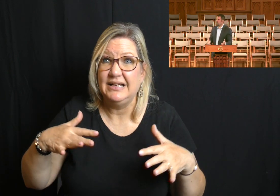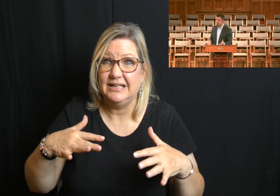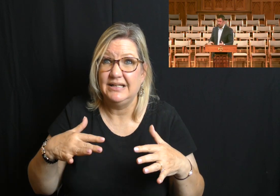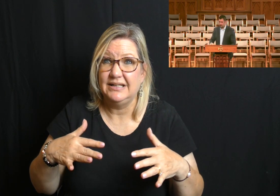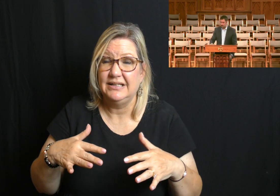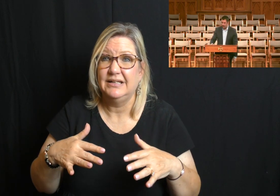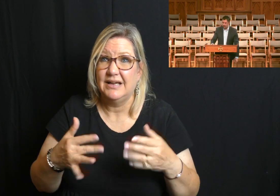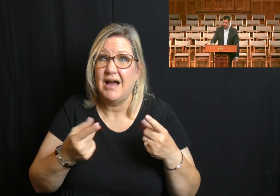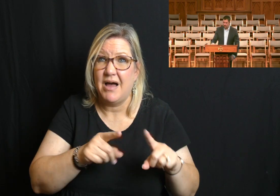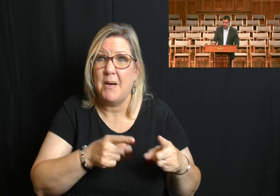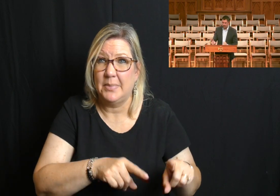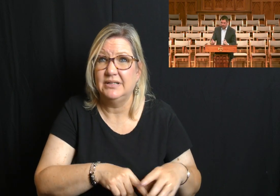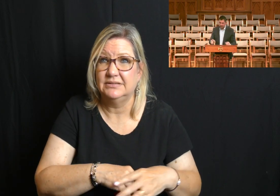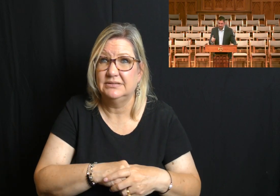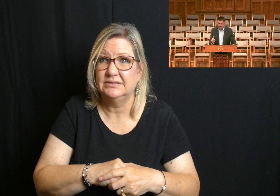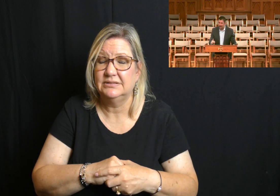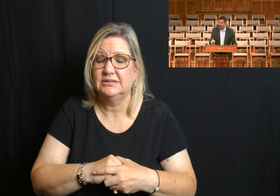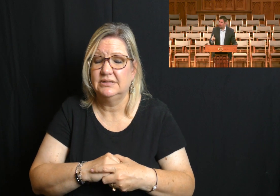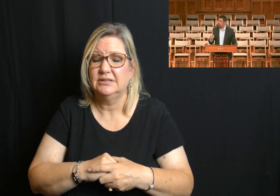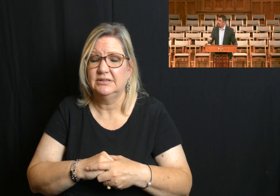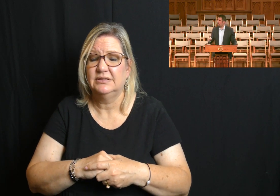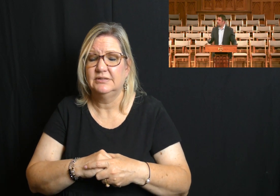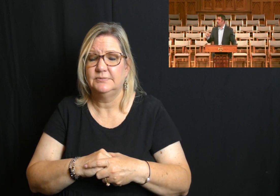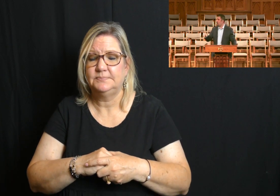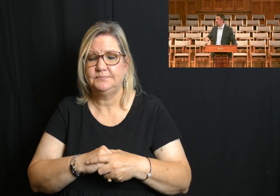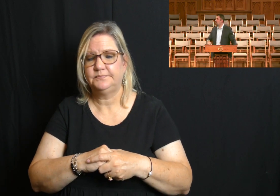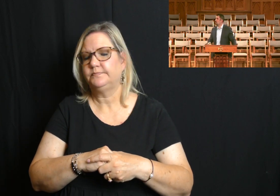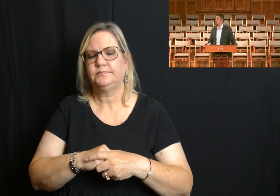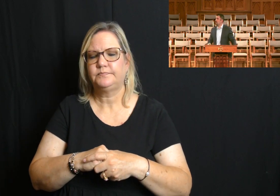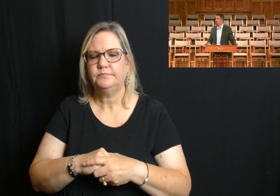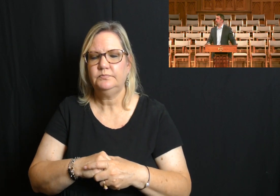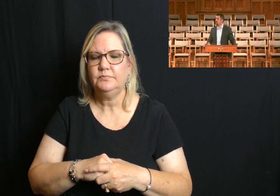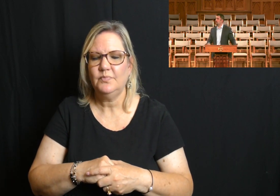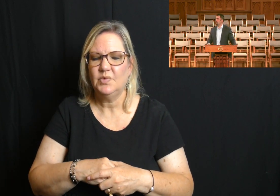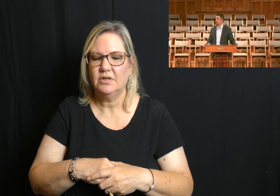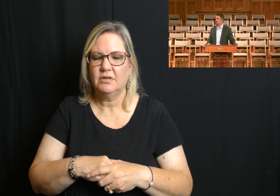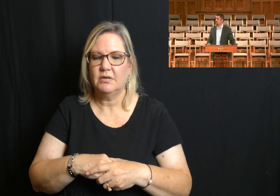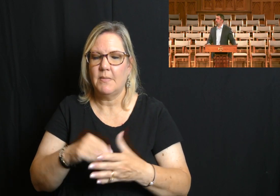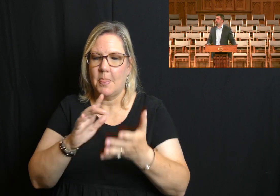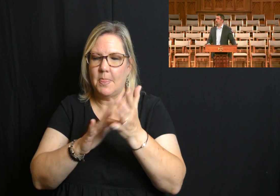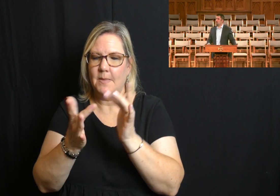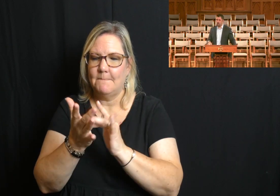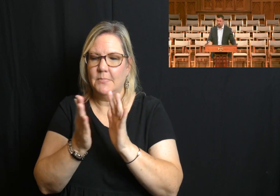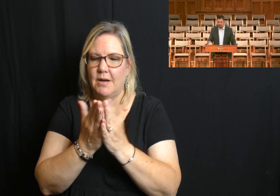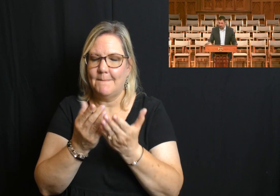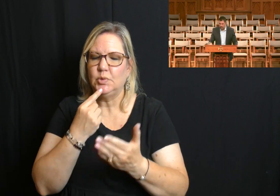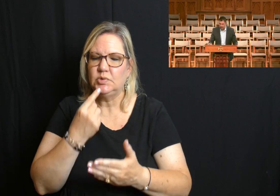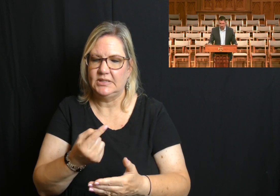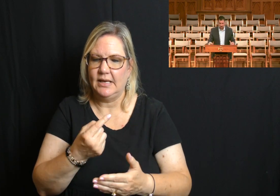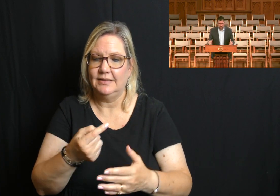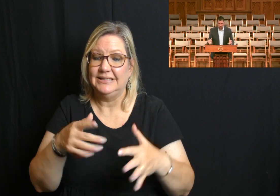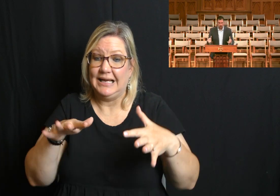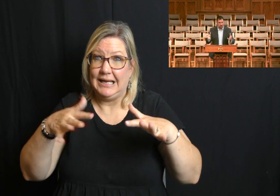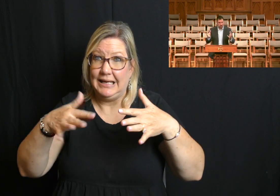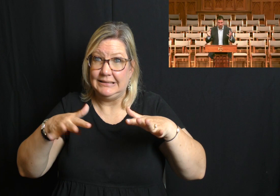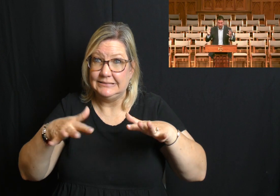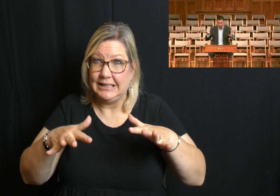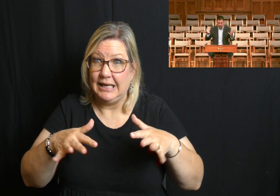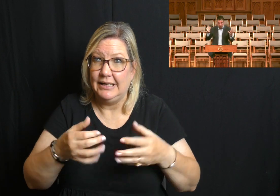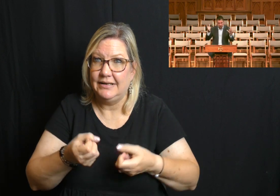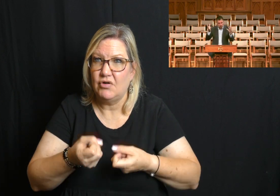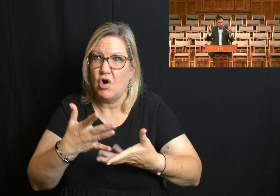Bible talks about anxiety, and it says like this, anxiety weighs our hearts down. When you're feeling anxious, your